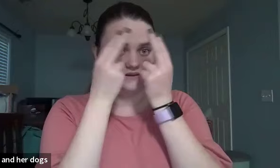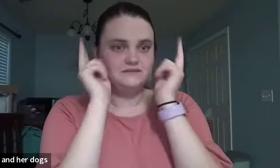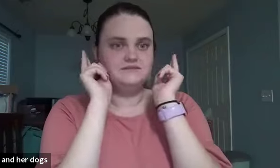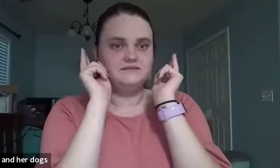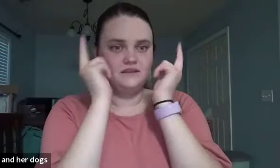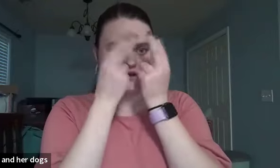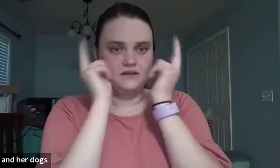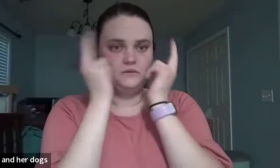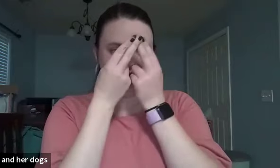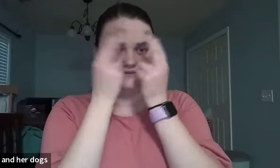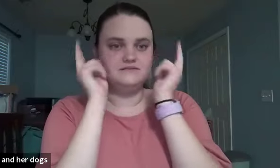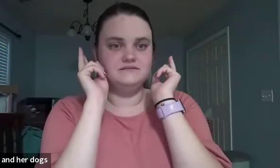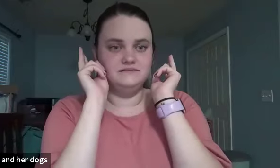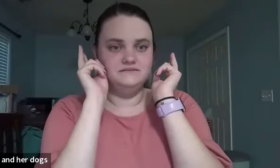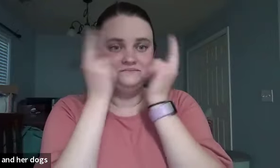Halloween. Halloween.